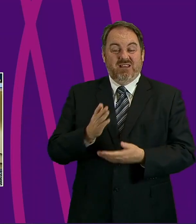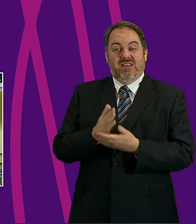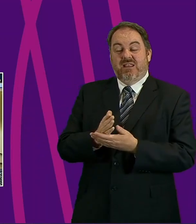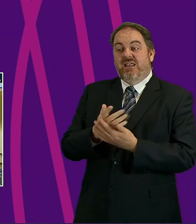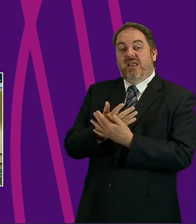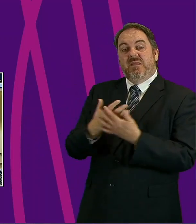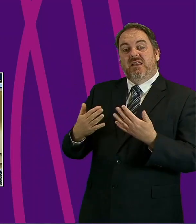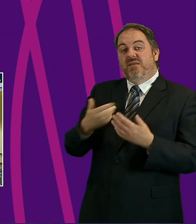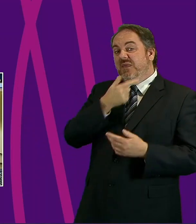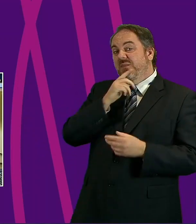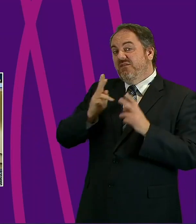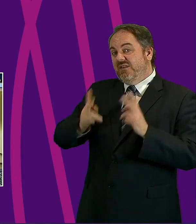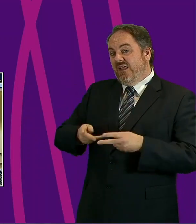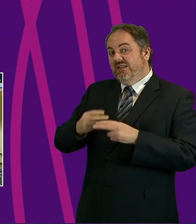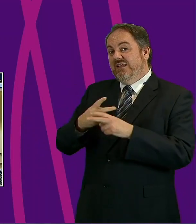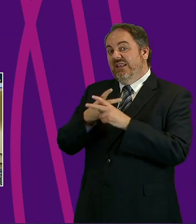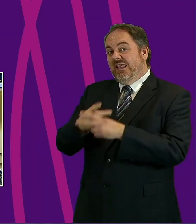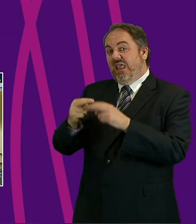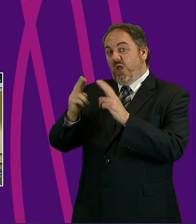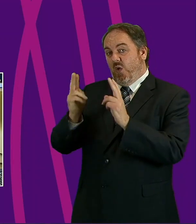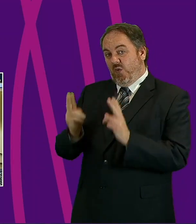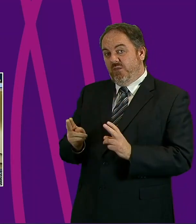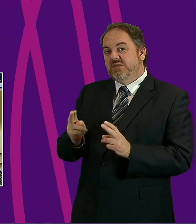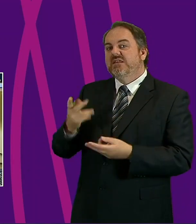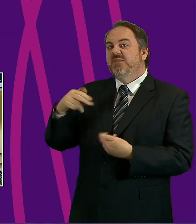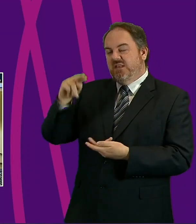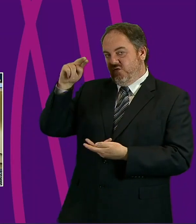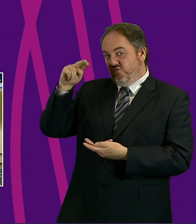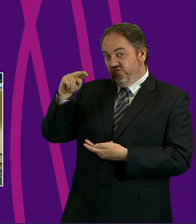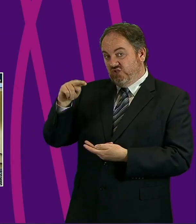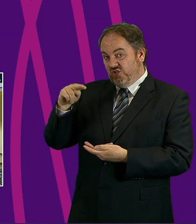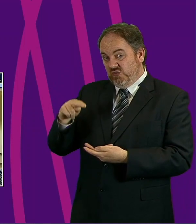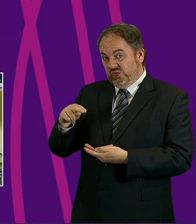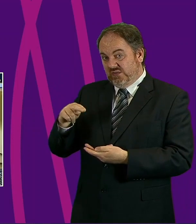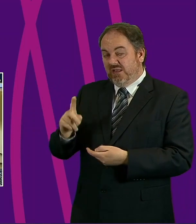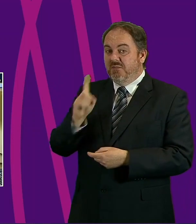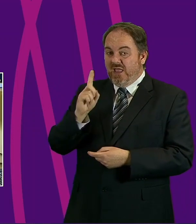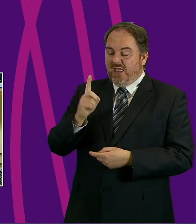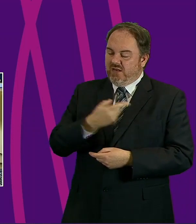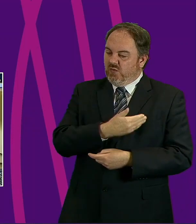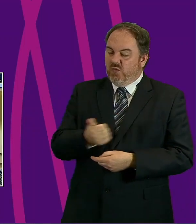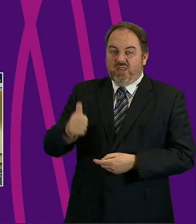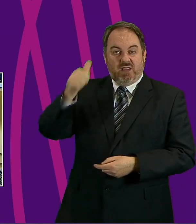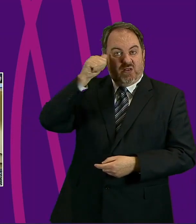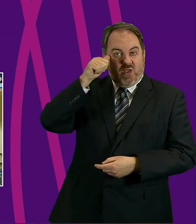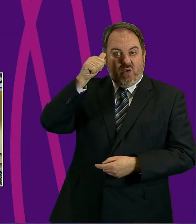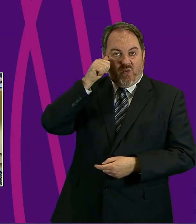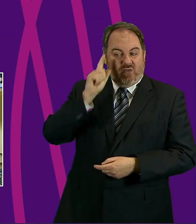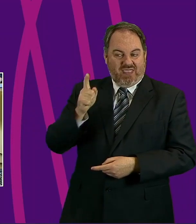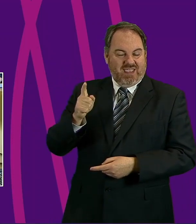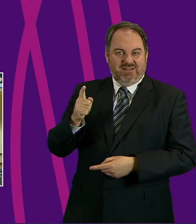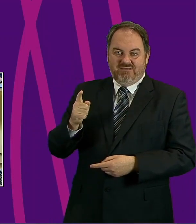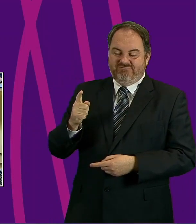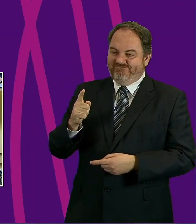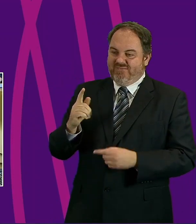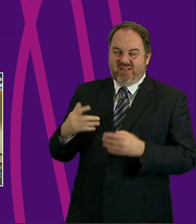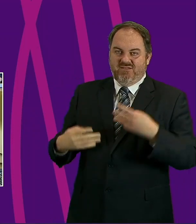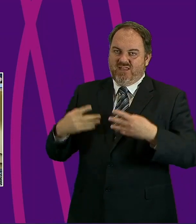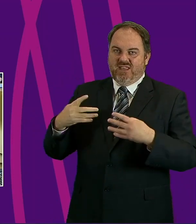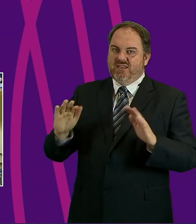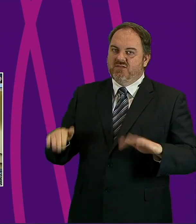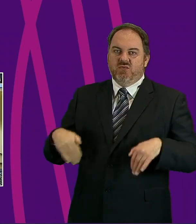homes from COVID also reduced again. However, as all of us will agree, that figure remains too high. The